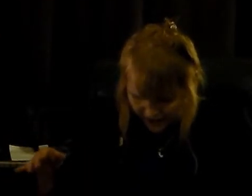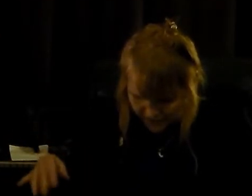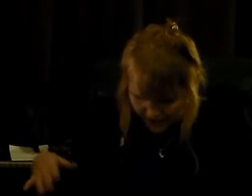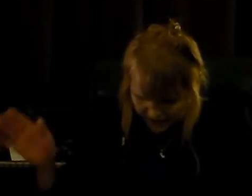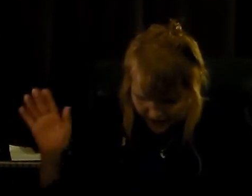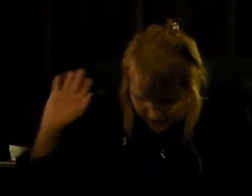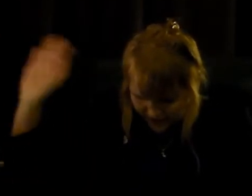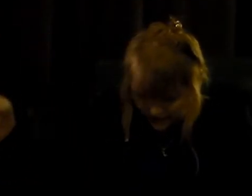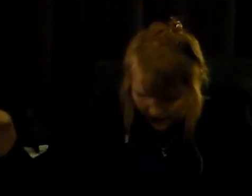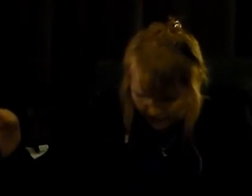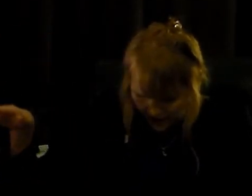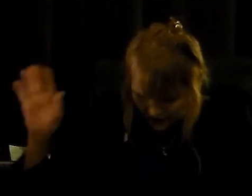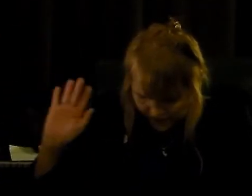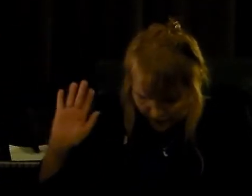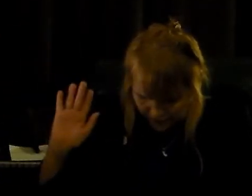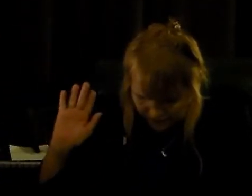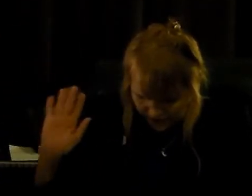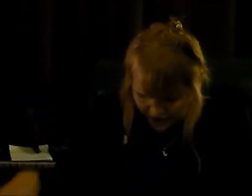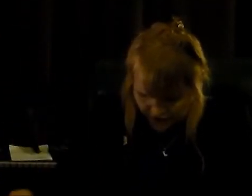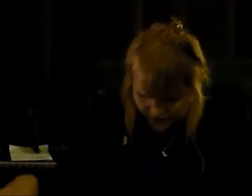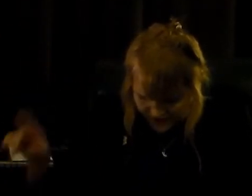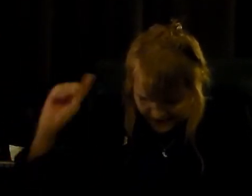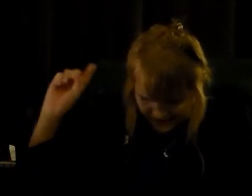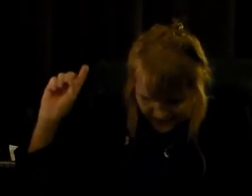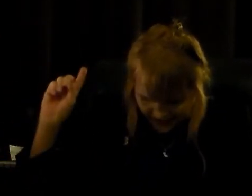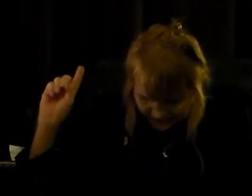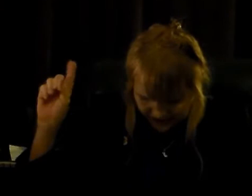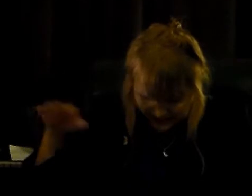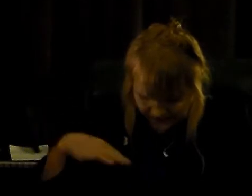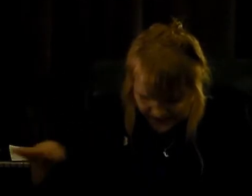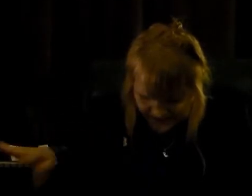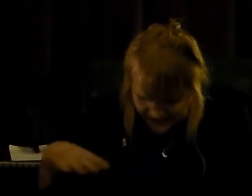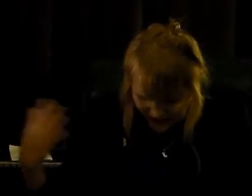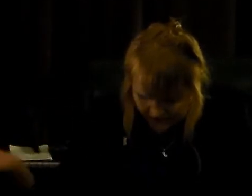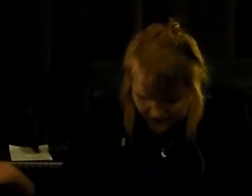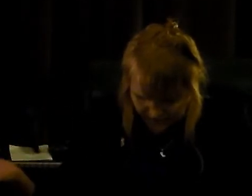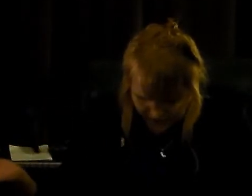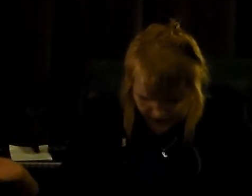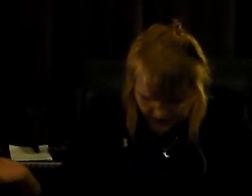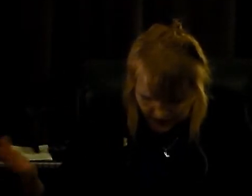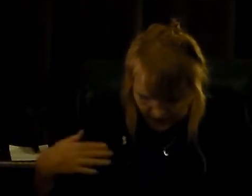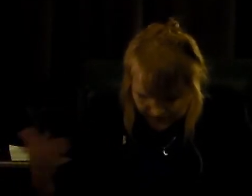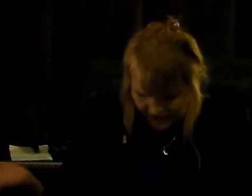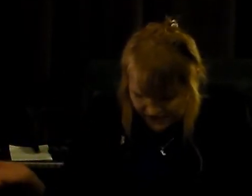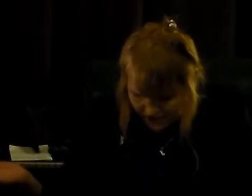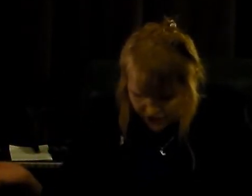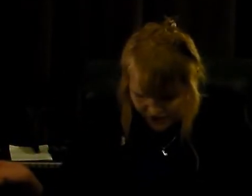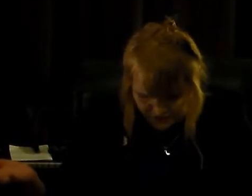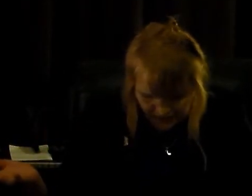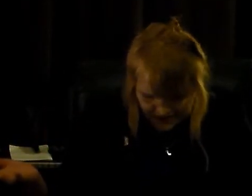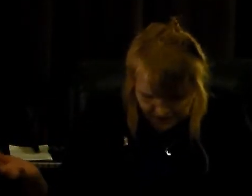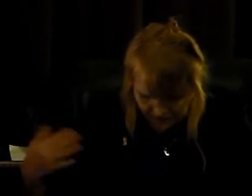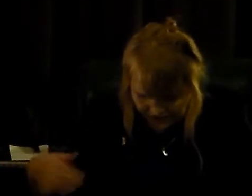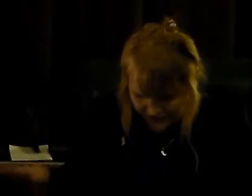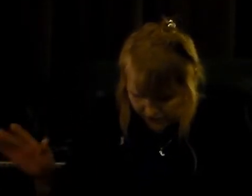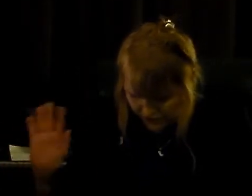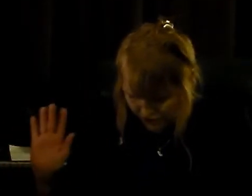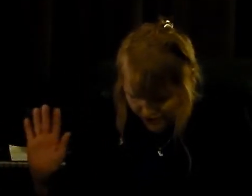name, thy kingdom come, thy will be done on earth as it is in heaven. Give us this day our daily bread. Forgive us our trespasses, we forgive those who